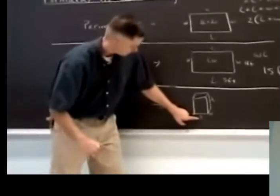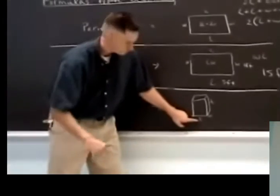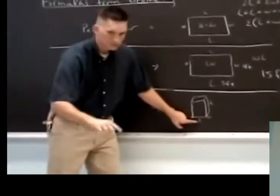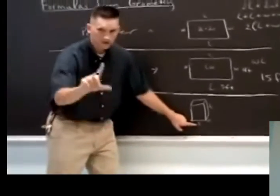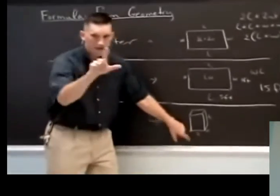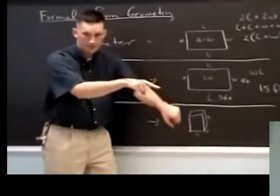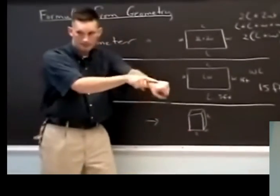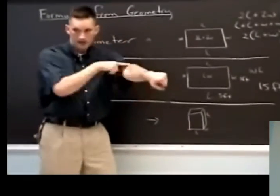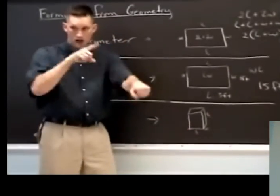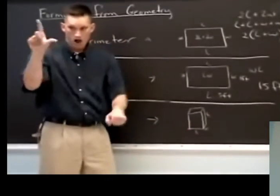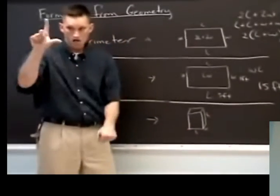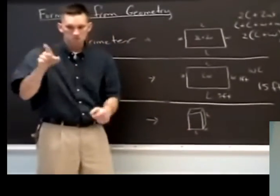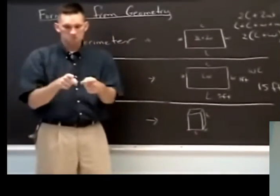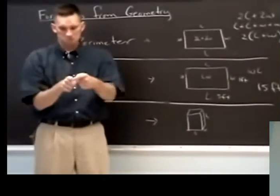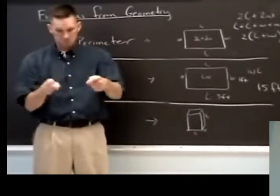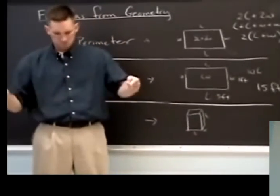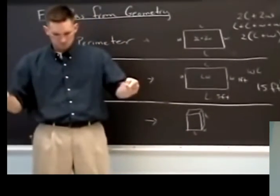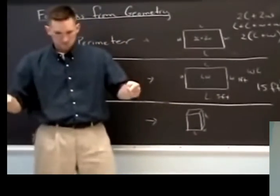Great. Now we're moving on to volume.